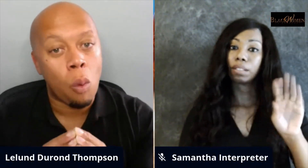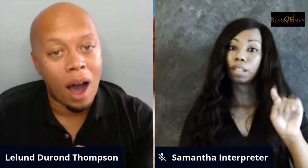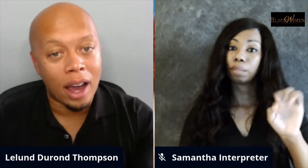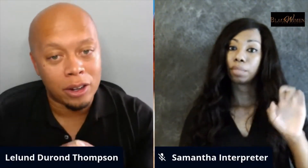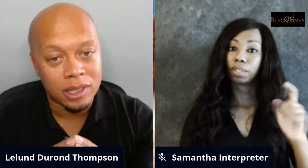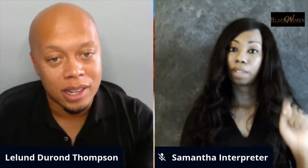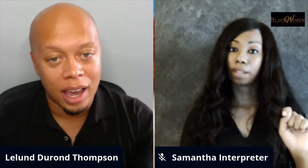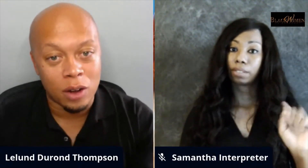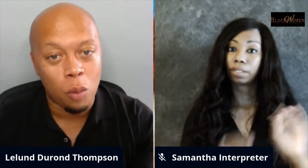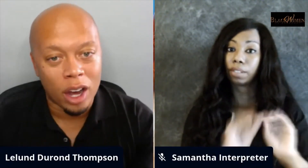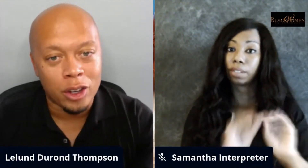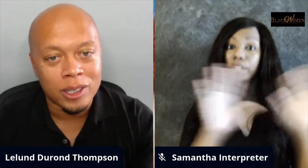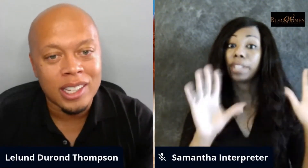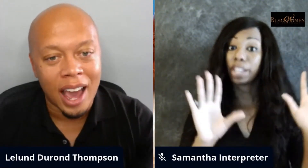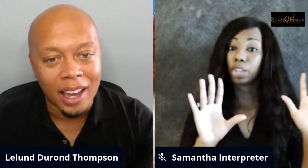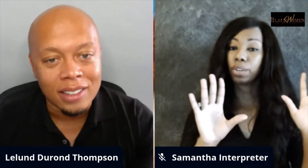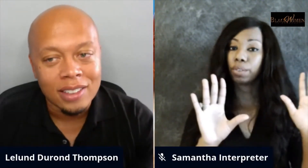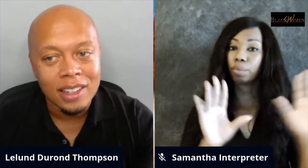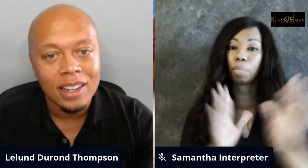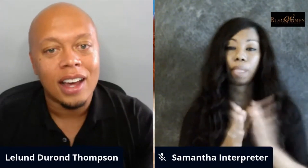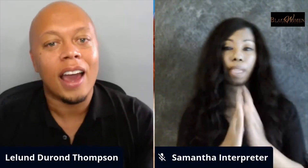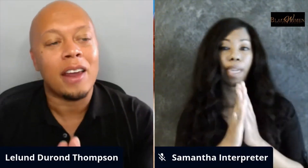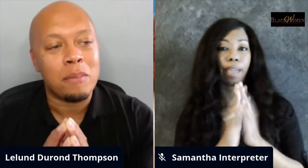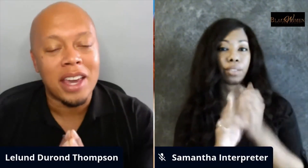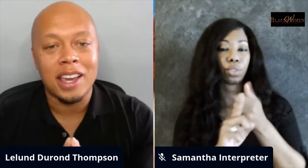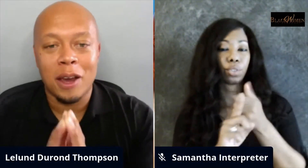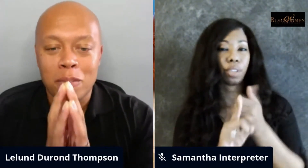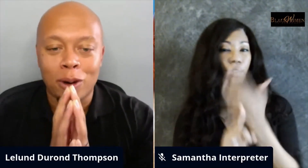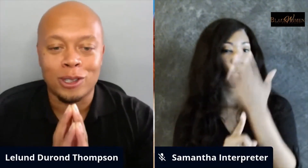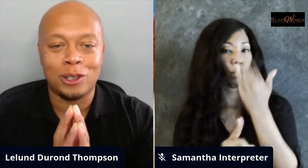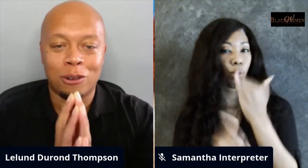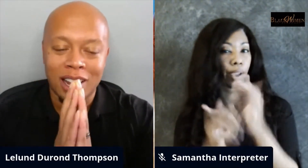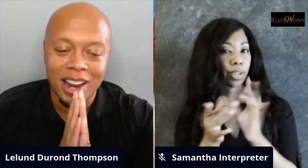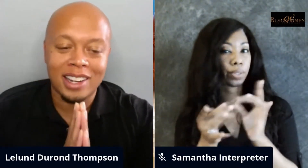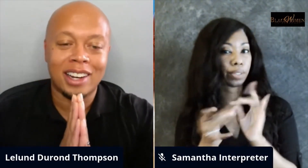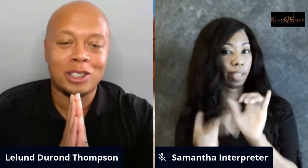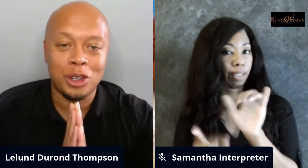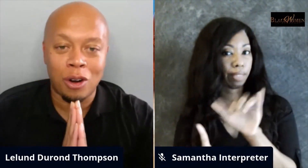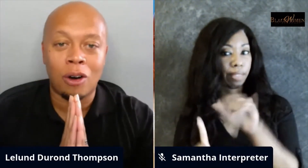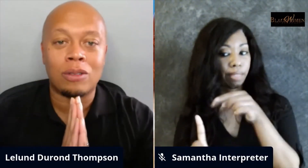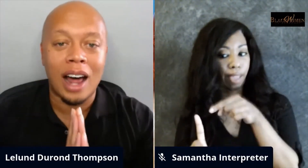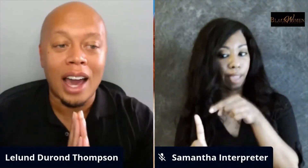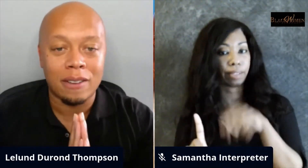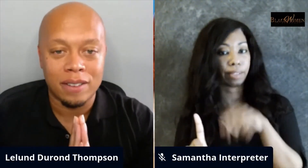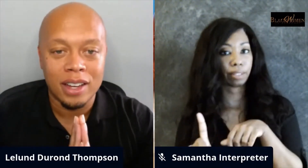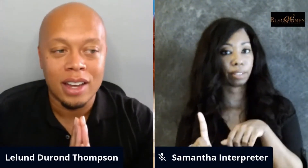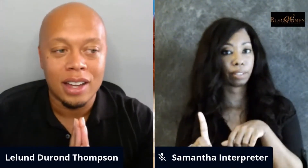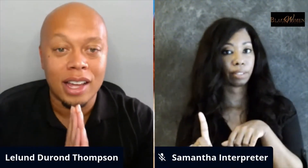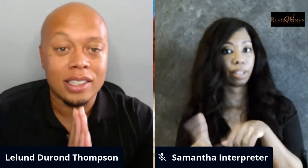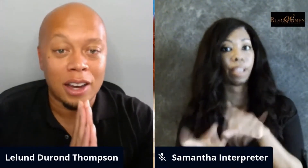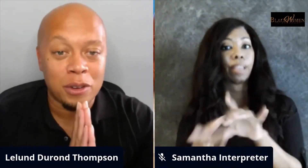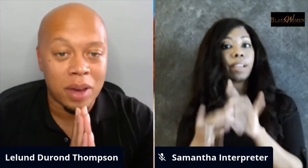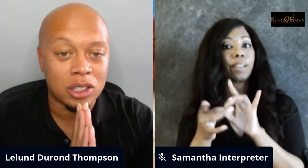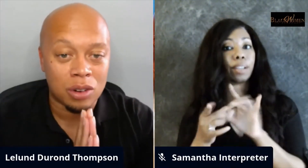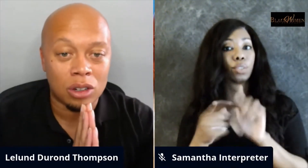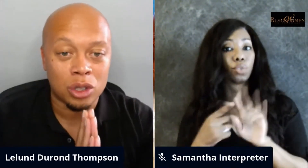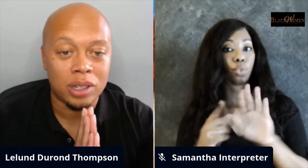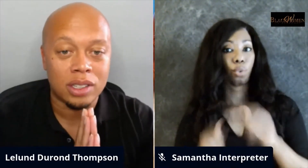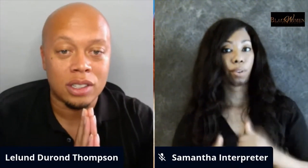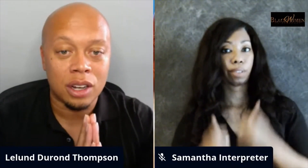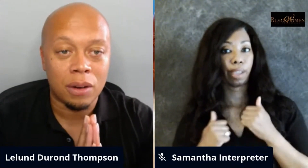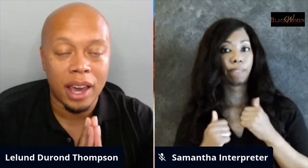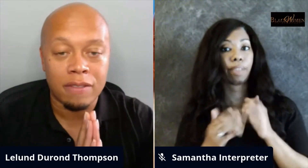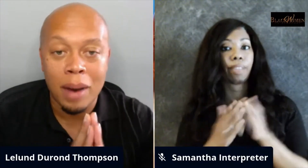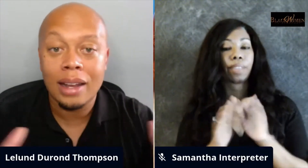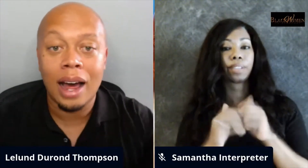yourself why you're saying what you're saying and making it personal, connecting it to your own life. That's how you make strong